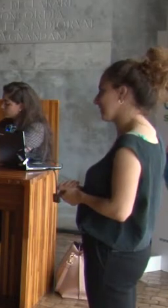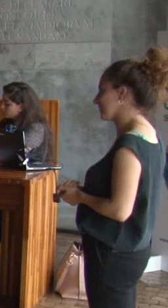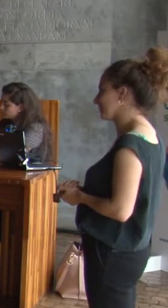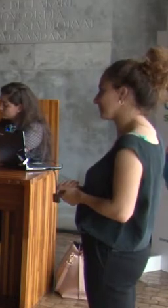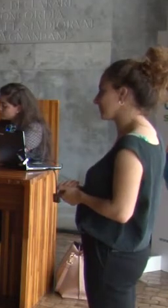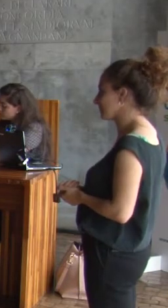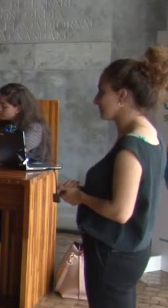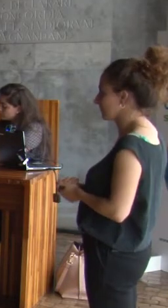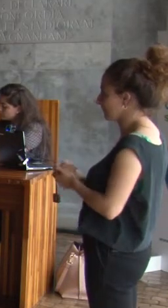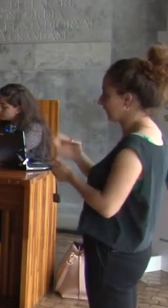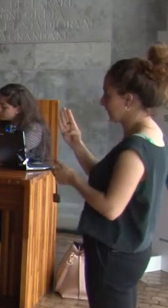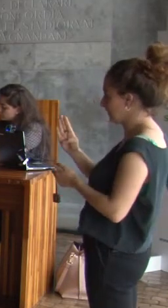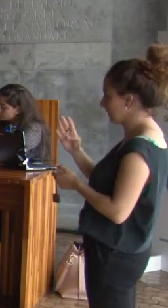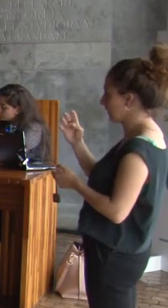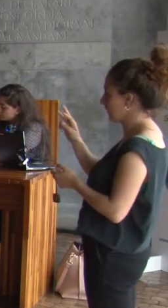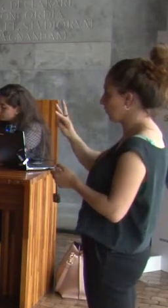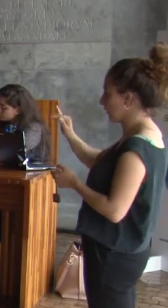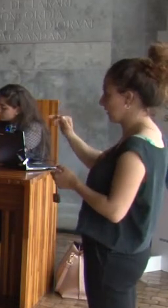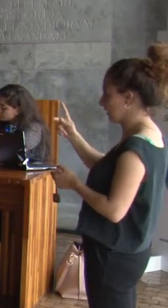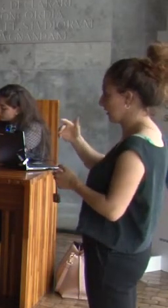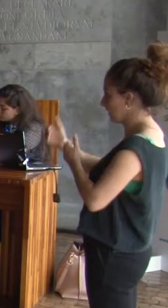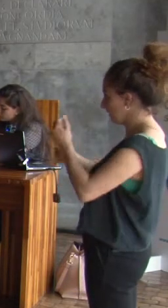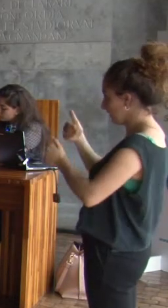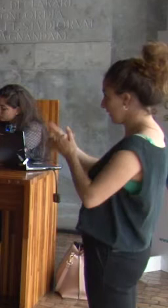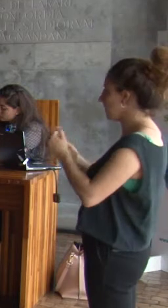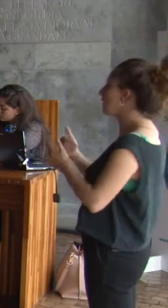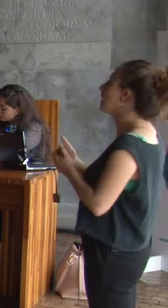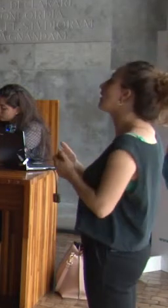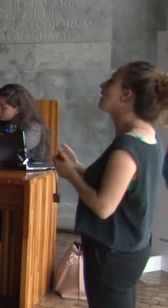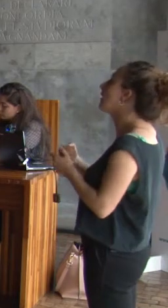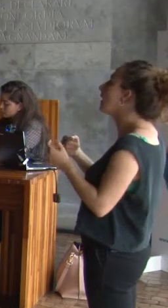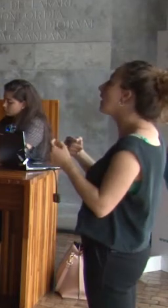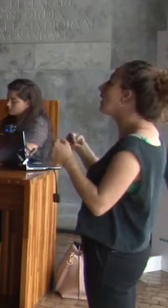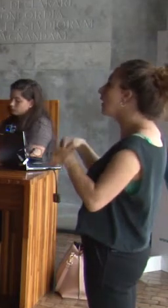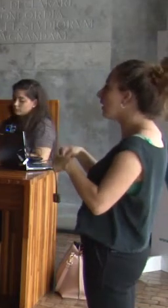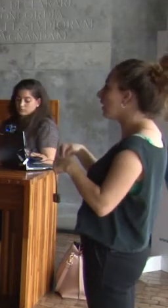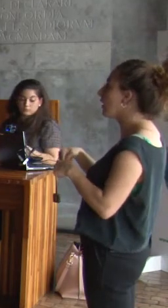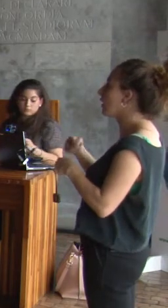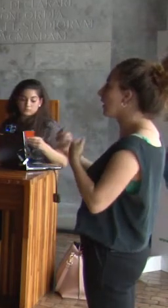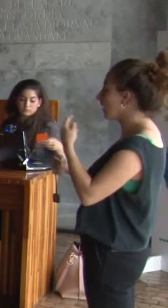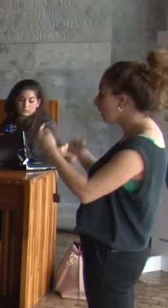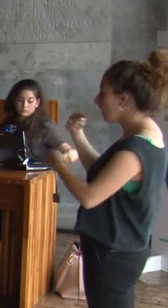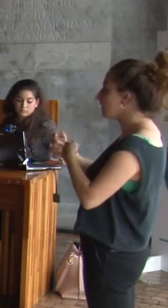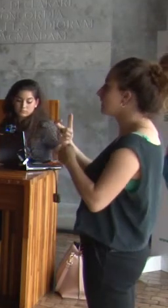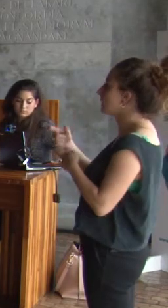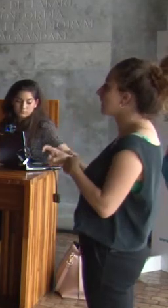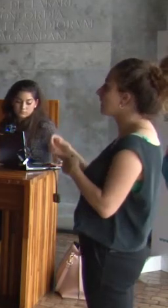Allora, Blind Wiki sta andando avanti. Sì, sta andando avanti ancora ora, perché Blind Wiki